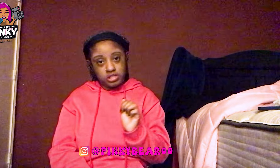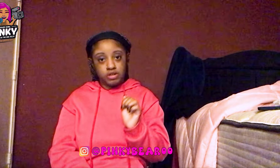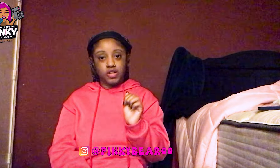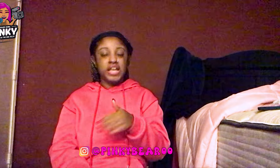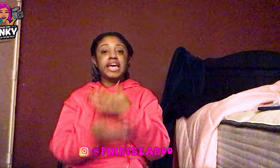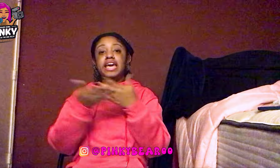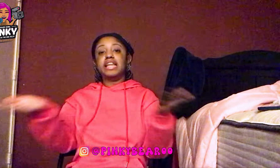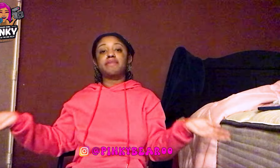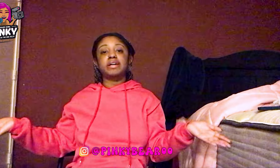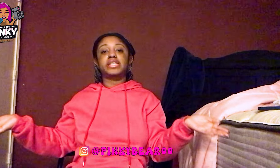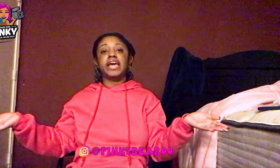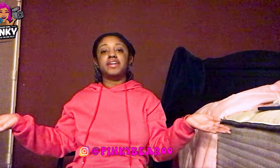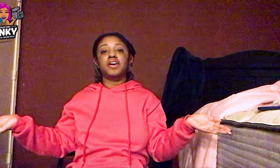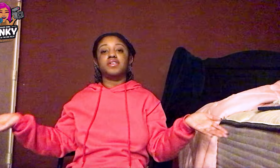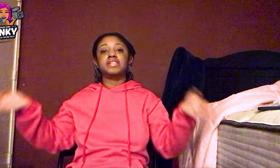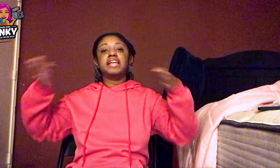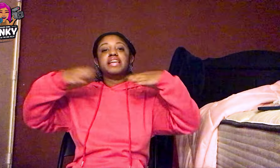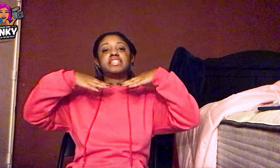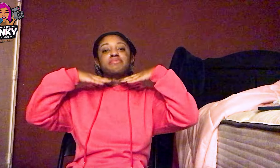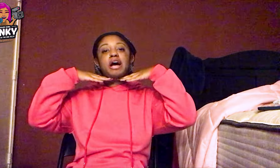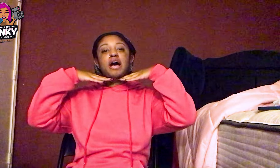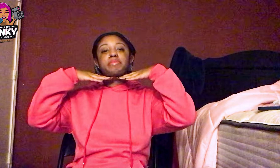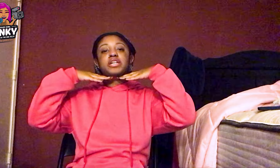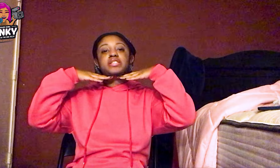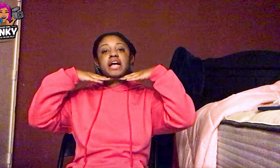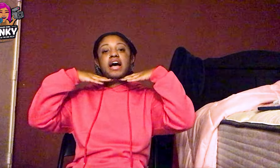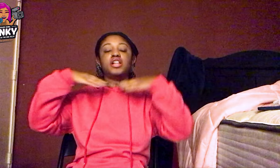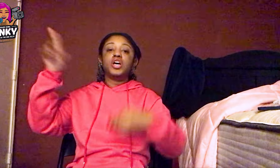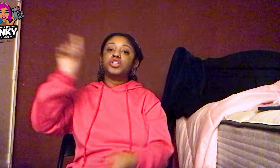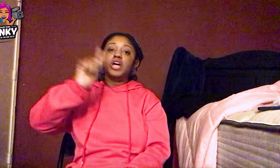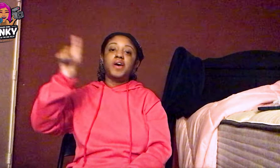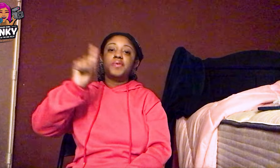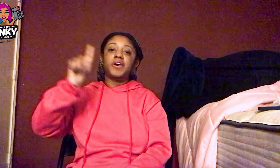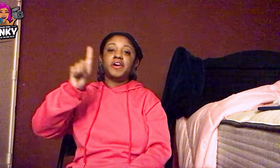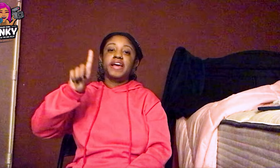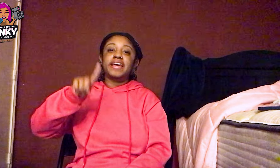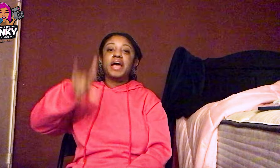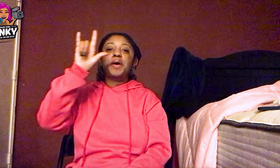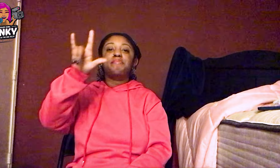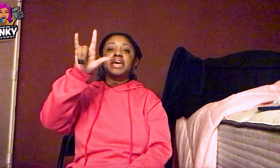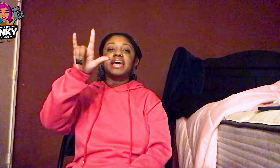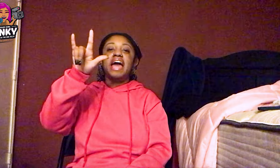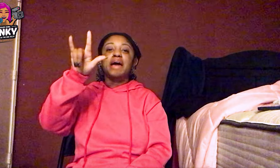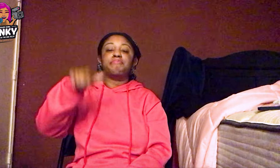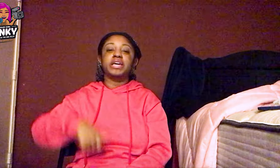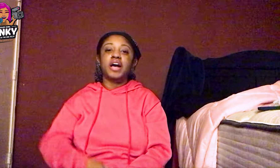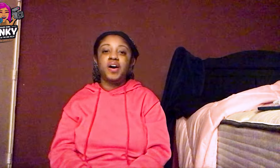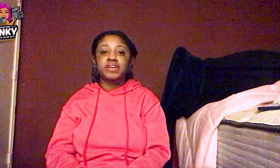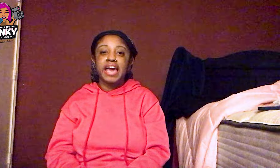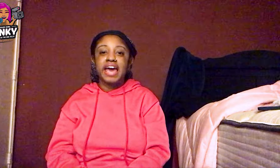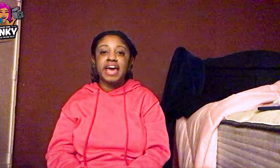PinkyBear00. And like my saying goes, let's smile, be your style. Don't worry, be happy, okay?